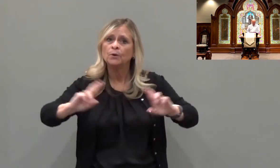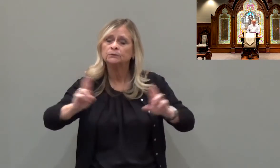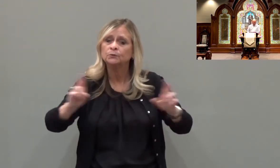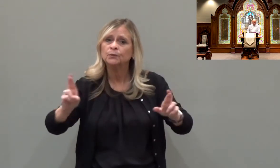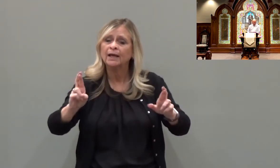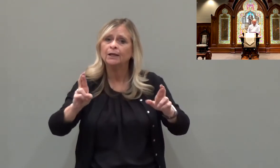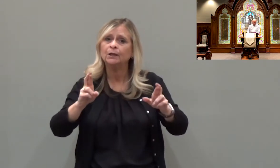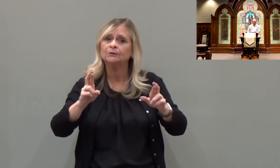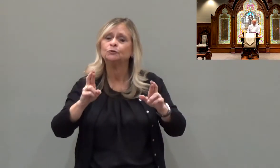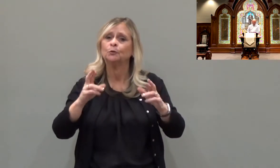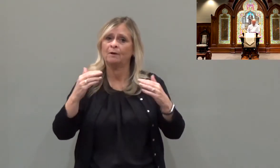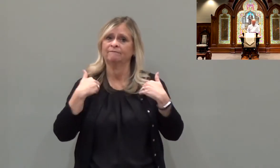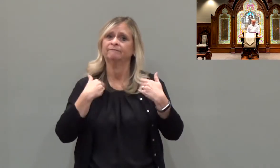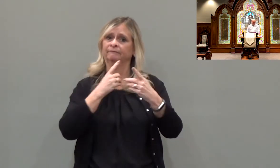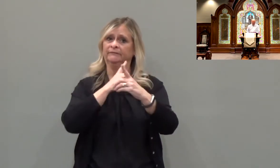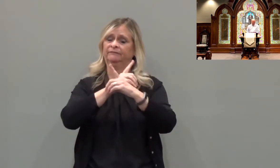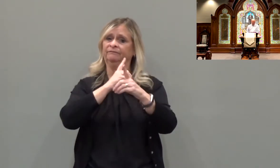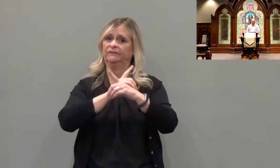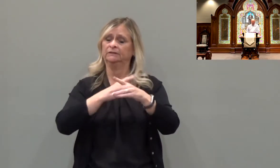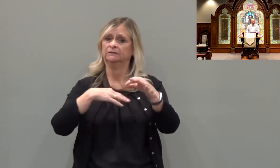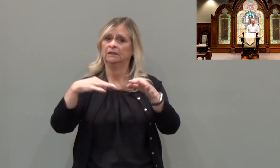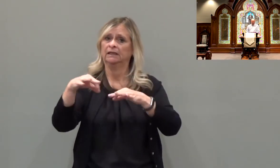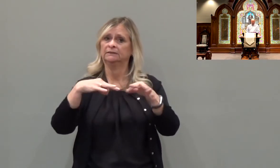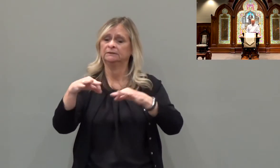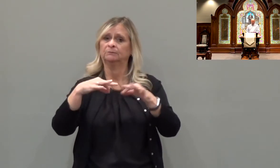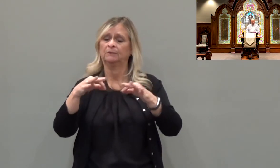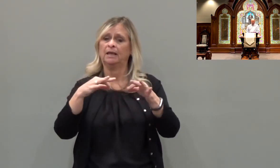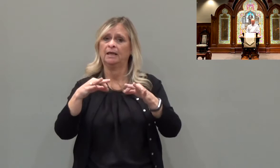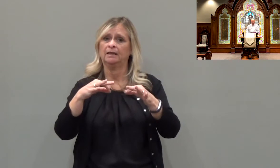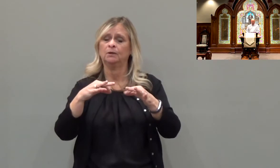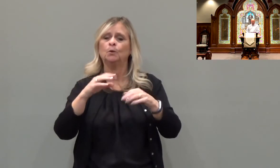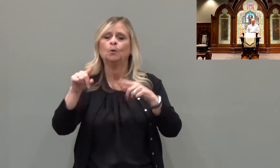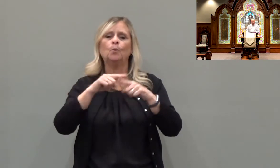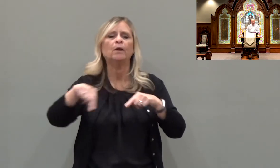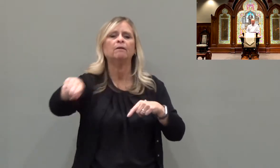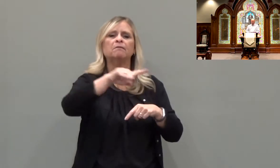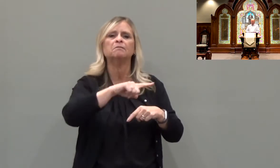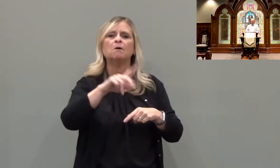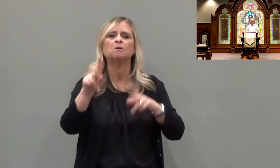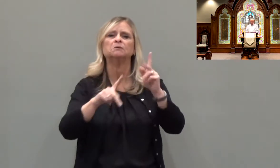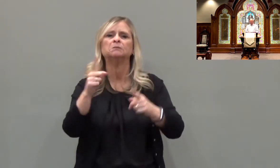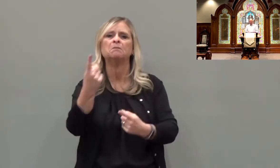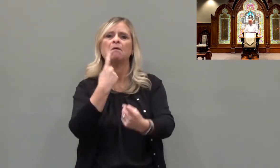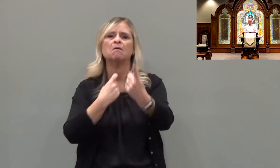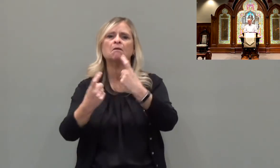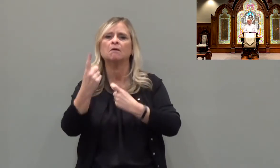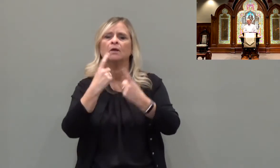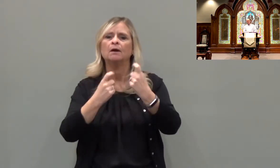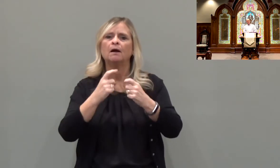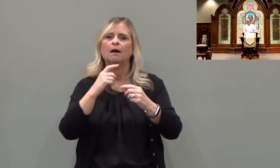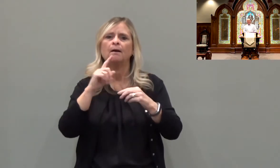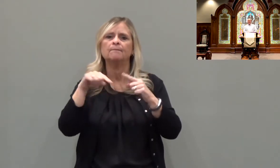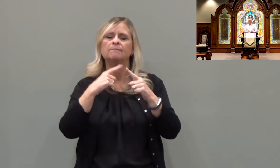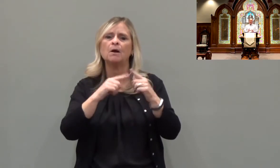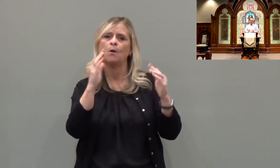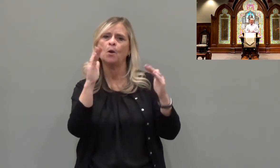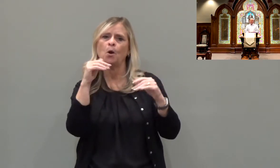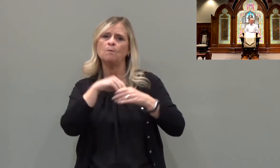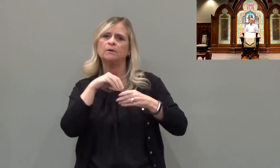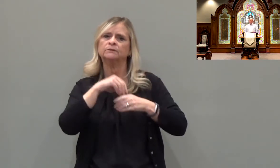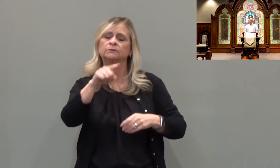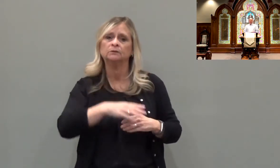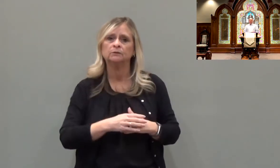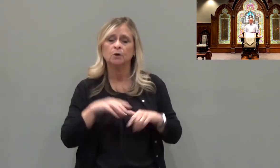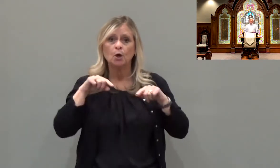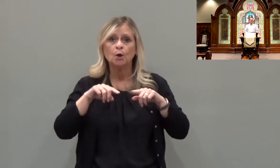your defense to anyone who demands from you an accounting for the hope that is in you. In Peter's